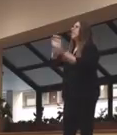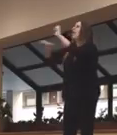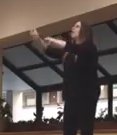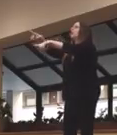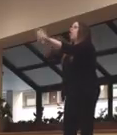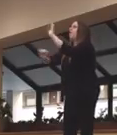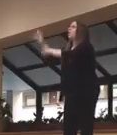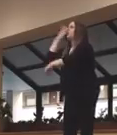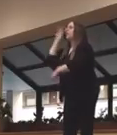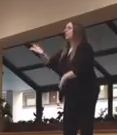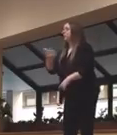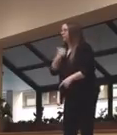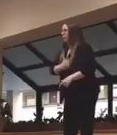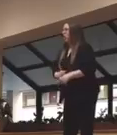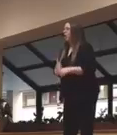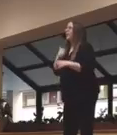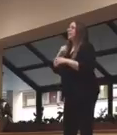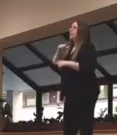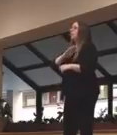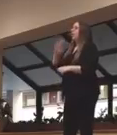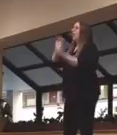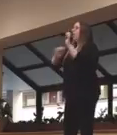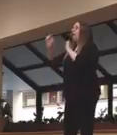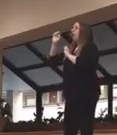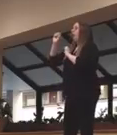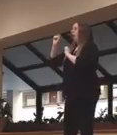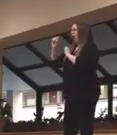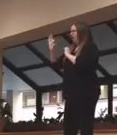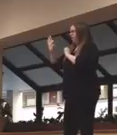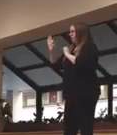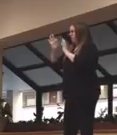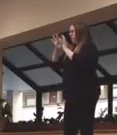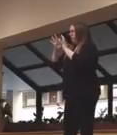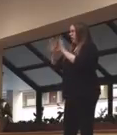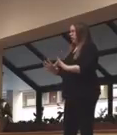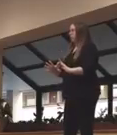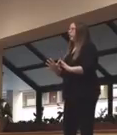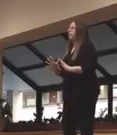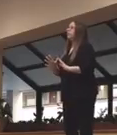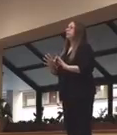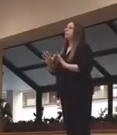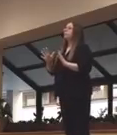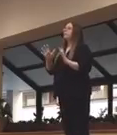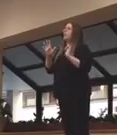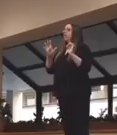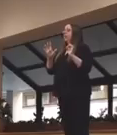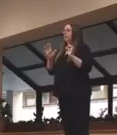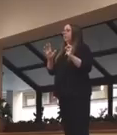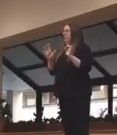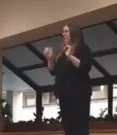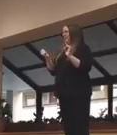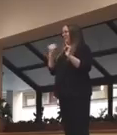Interpreters. That's a Texas Board of Evaluation Interpreters? Yeah,